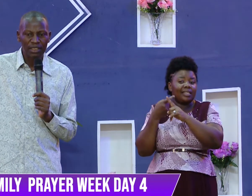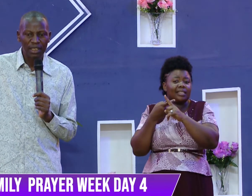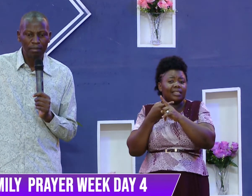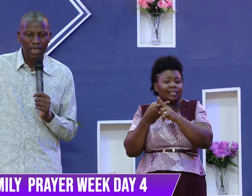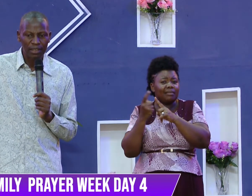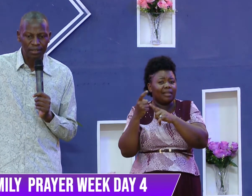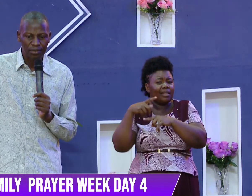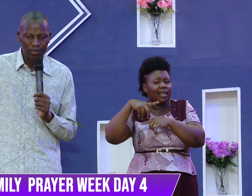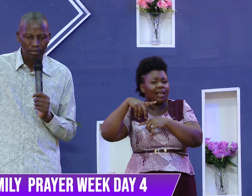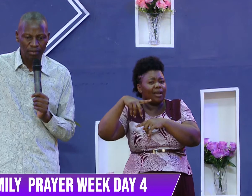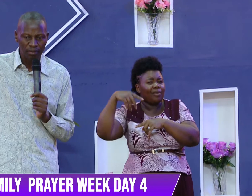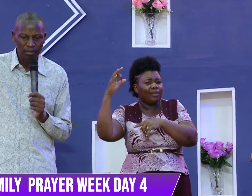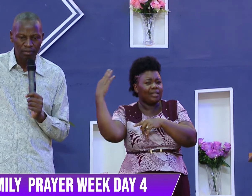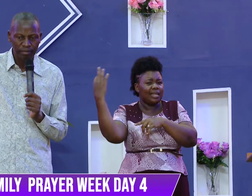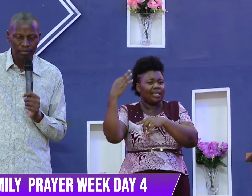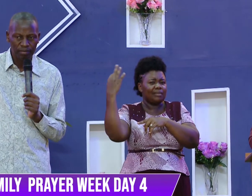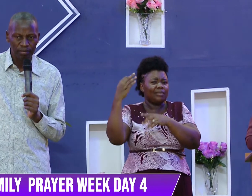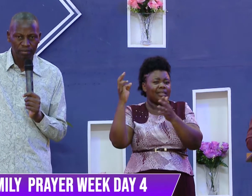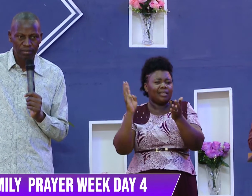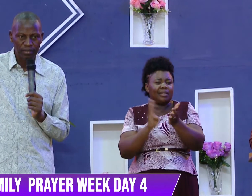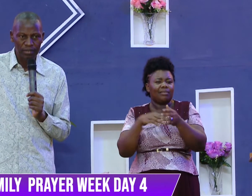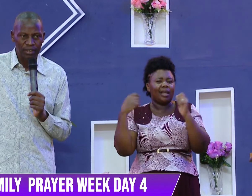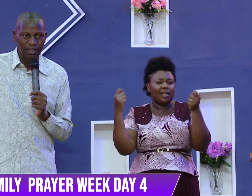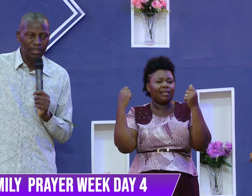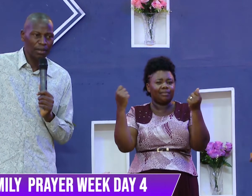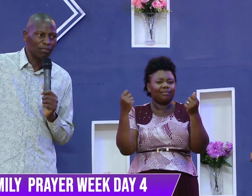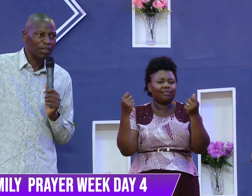money. Recently, last month, I went to preach to